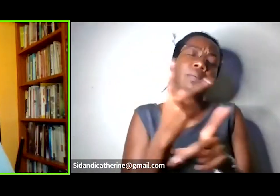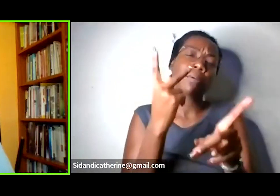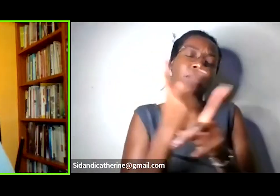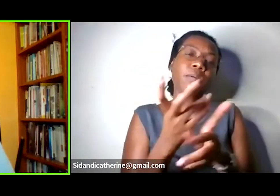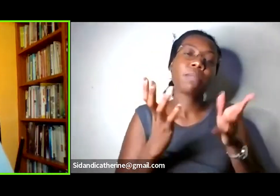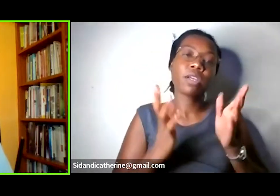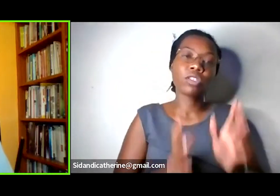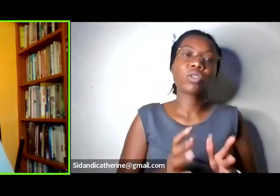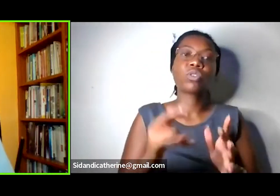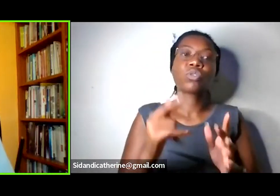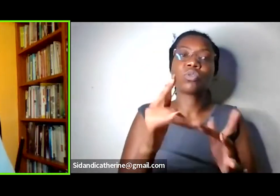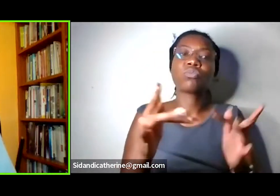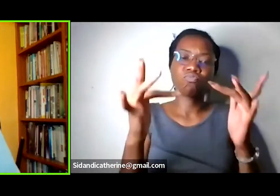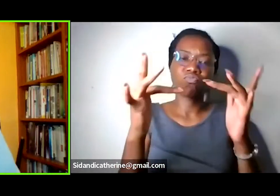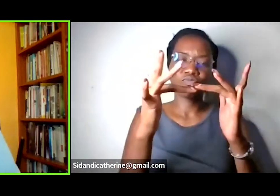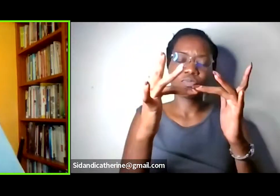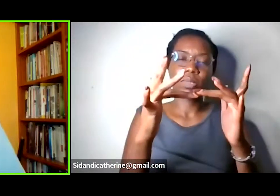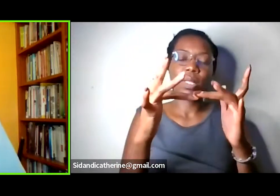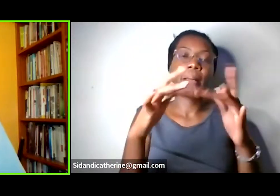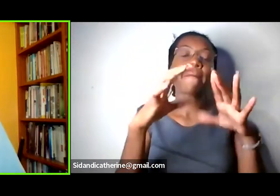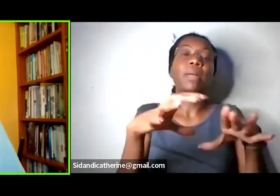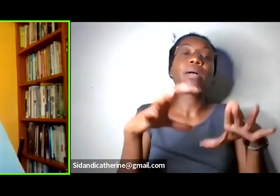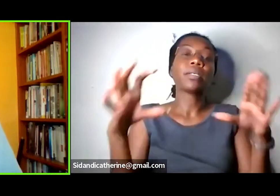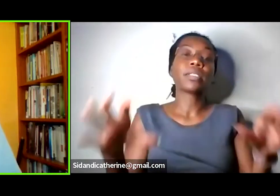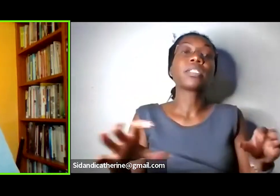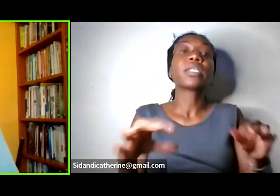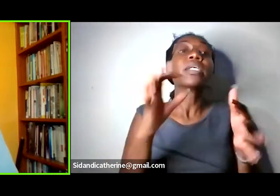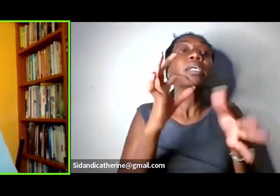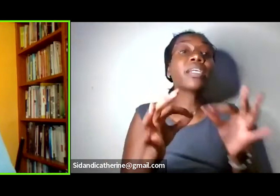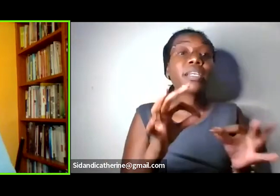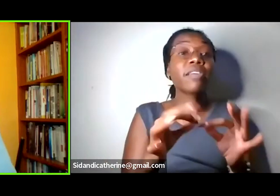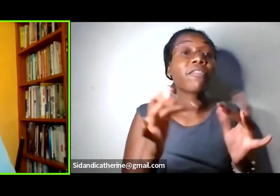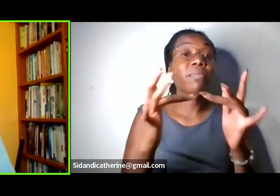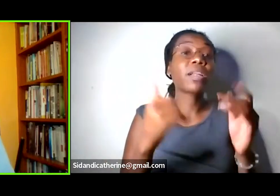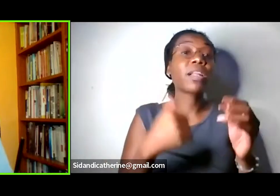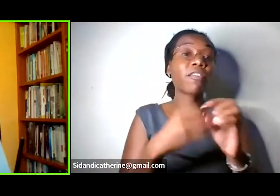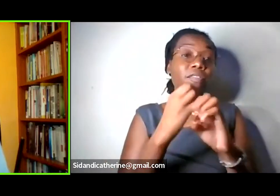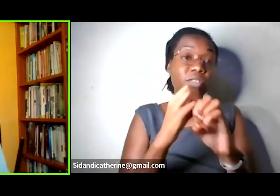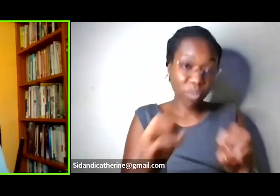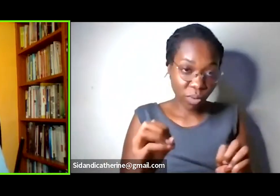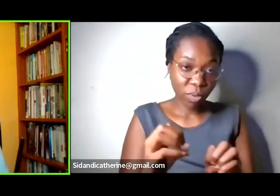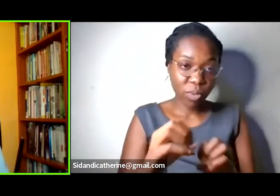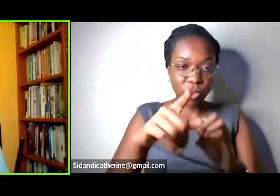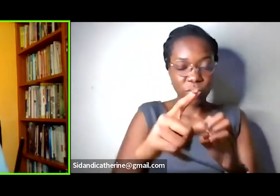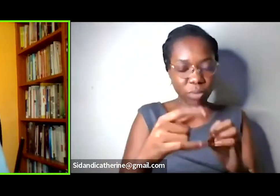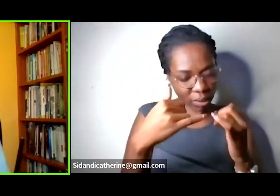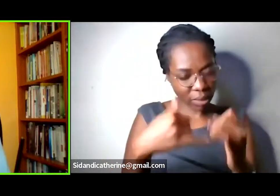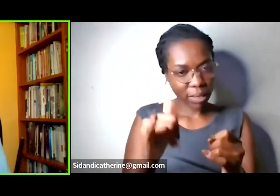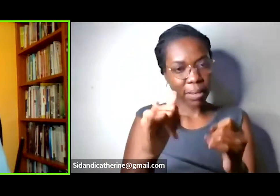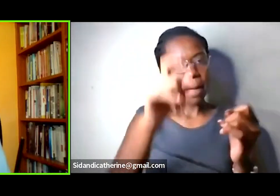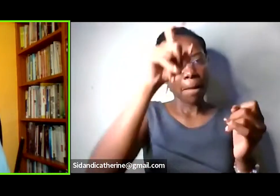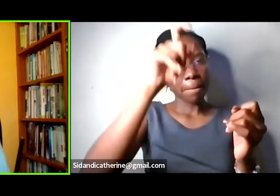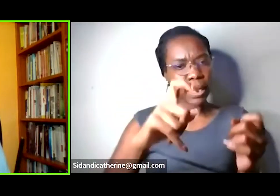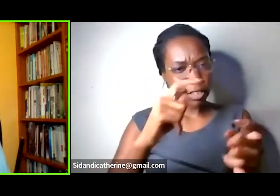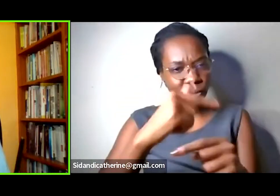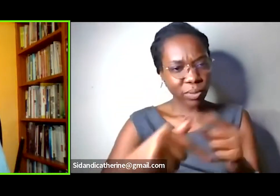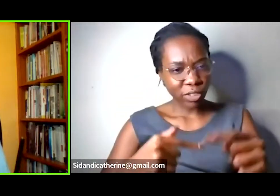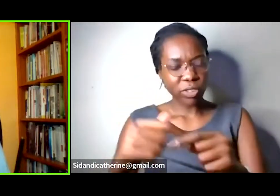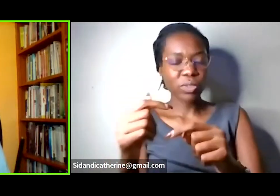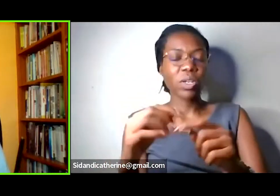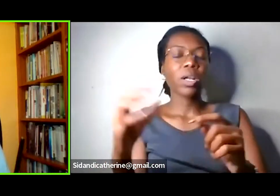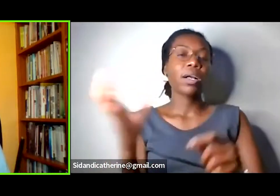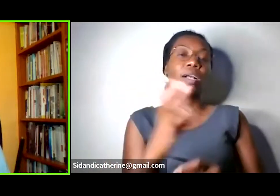are missing out. The customer is saying, keep me in the loop. The customer is saying, keep me in the